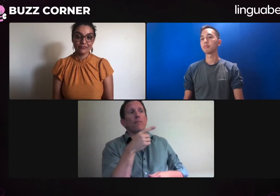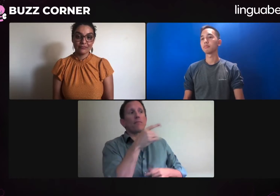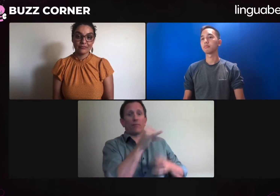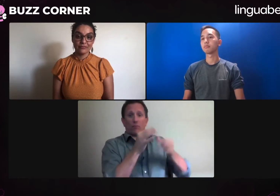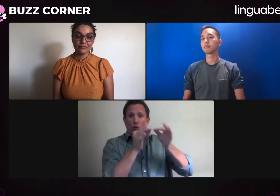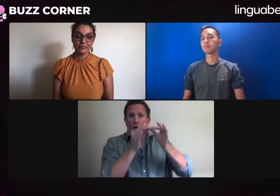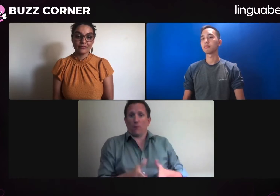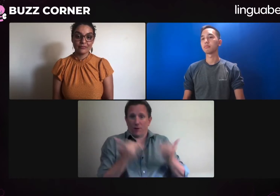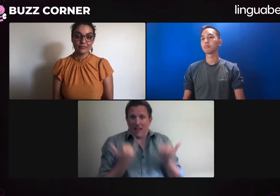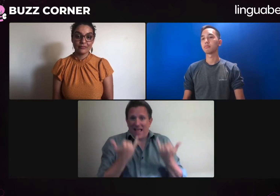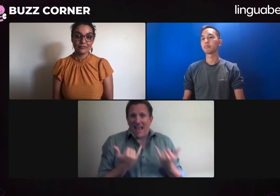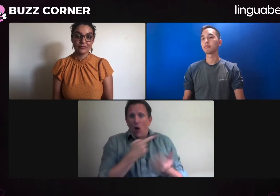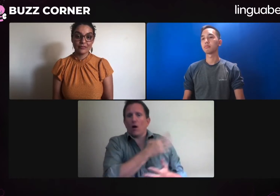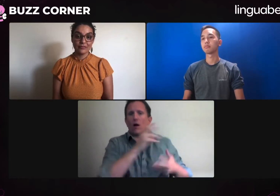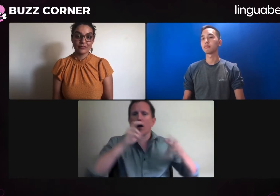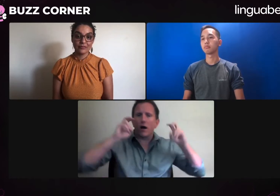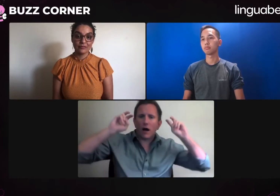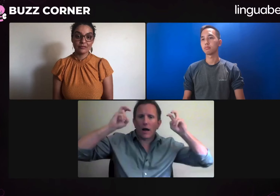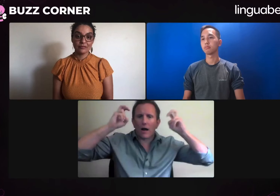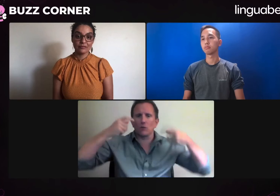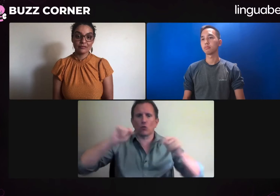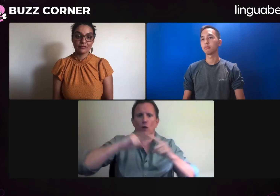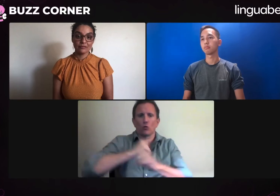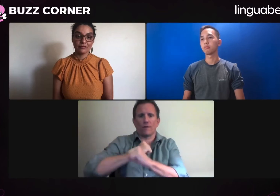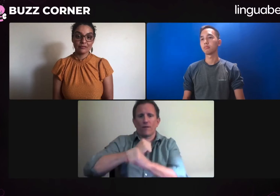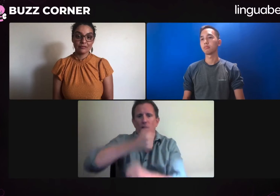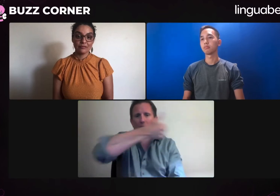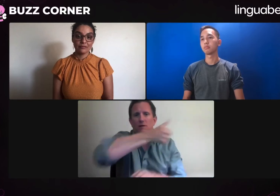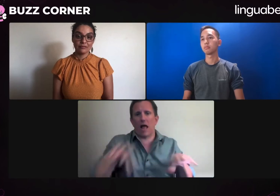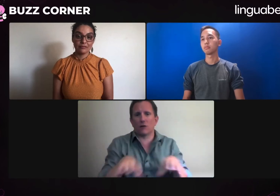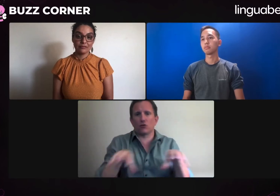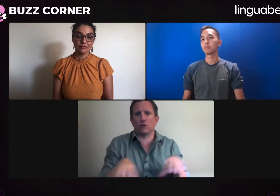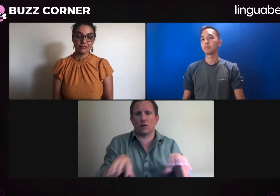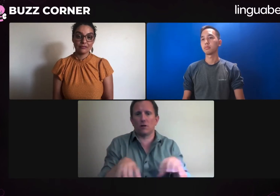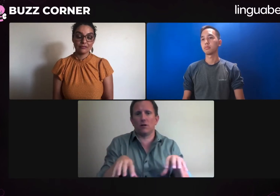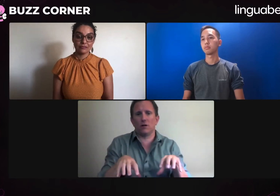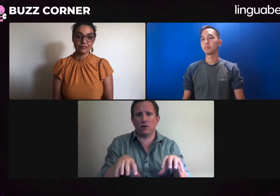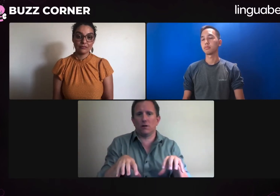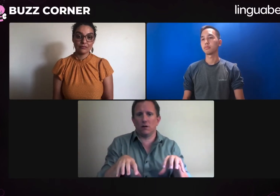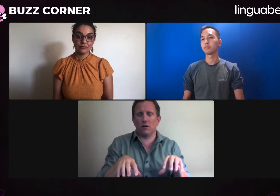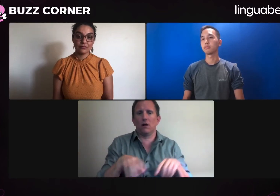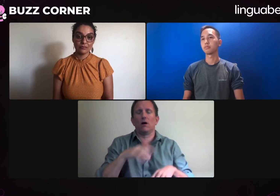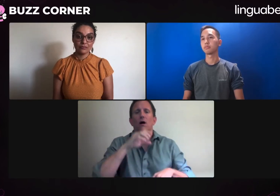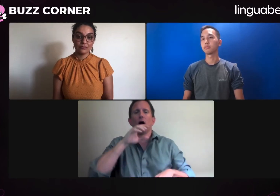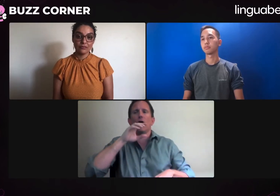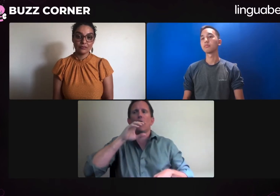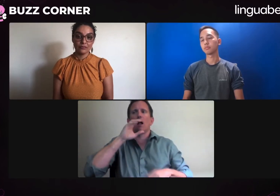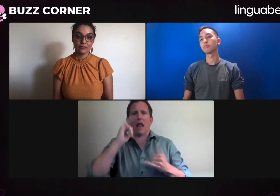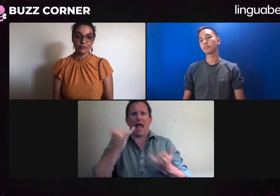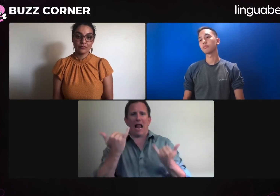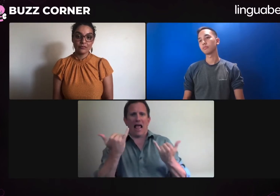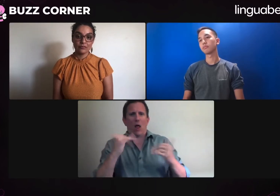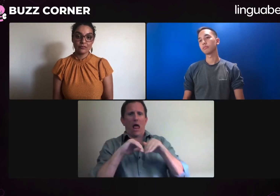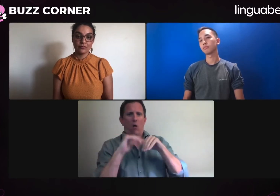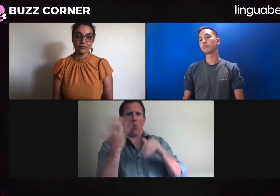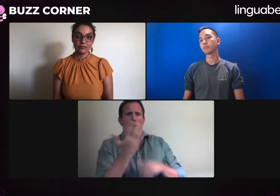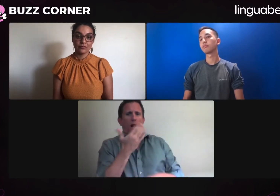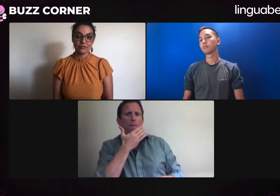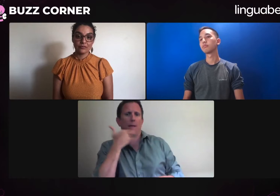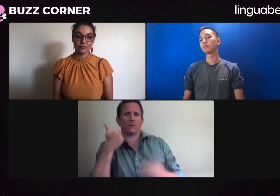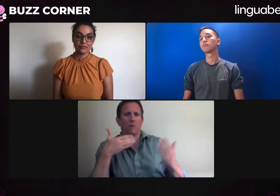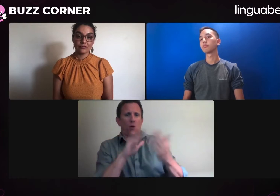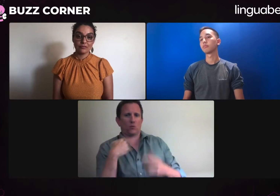at the viability of that response. And now looking at the interpreter who took a defensive approach to their